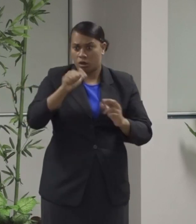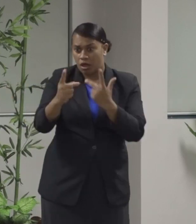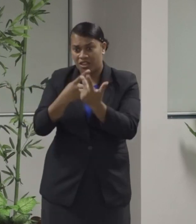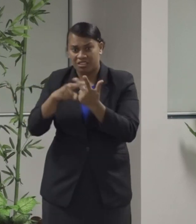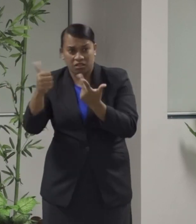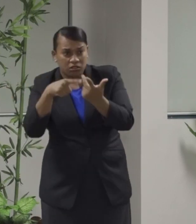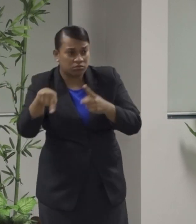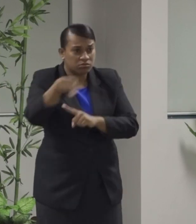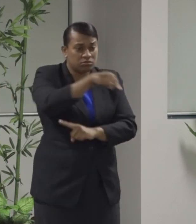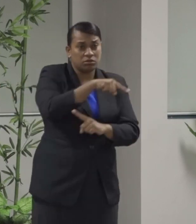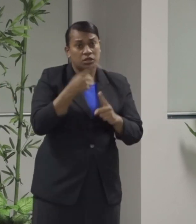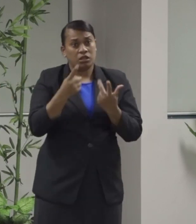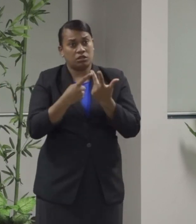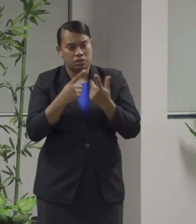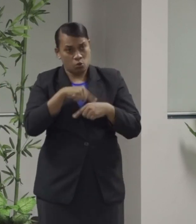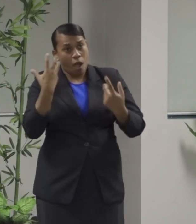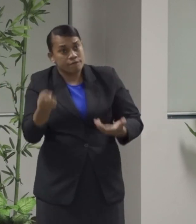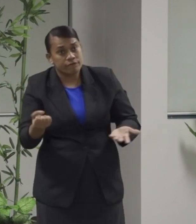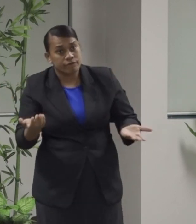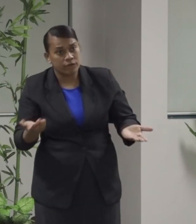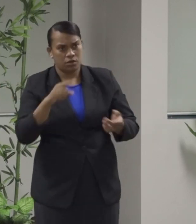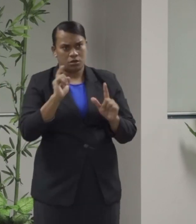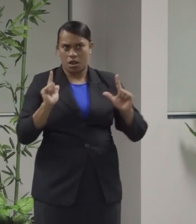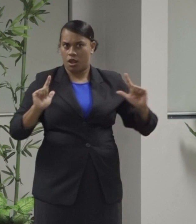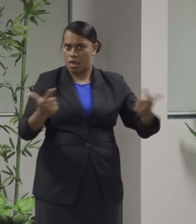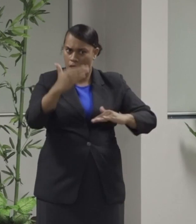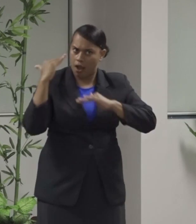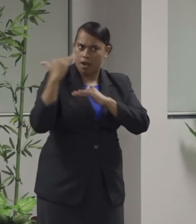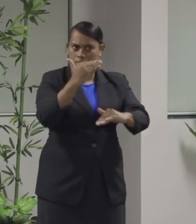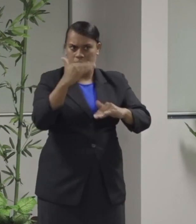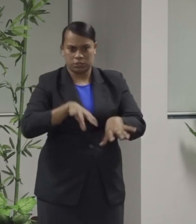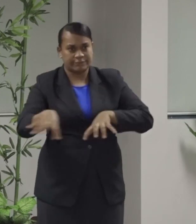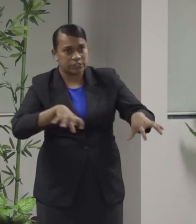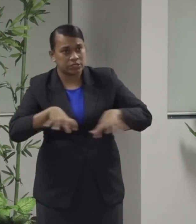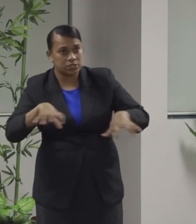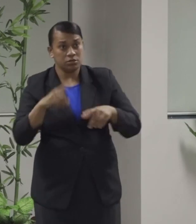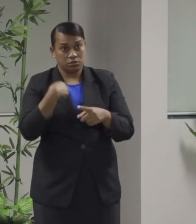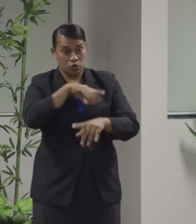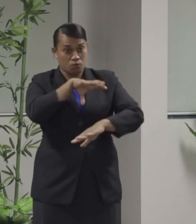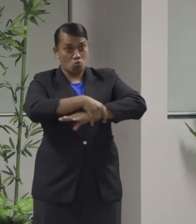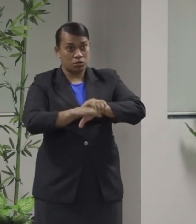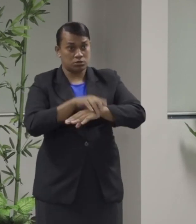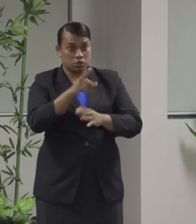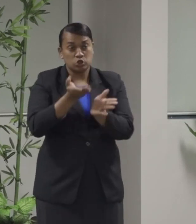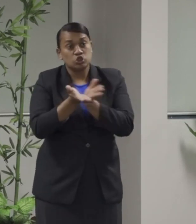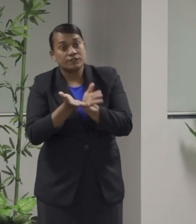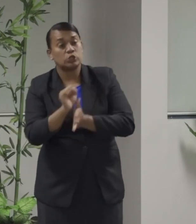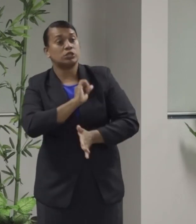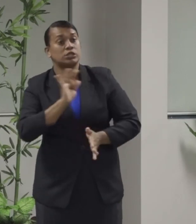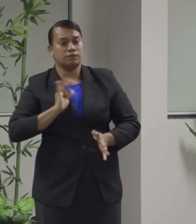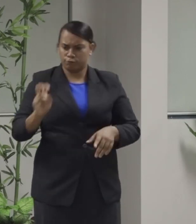we will have a conglomerate of activities increasing our footprint in the area. The Republic of Fiji